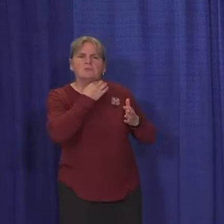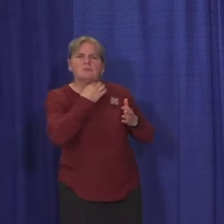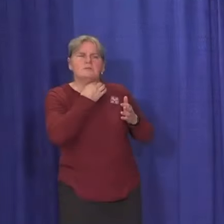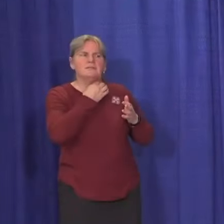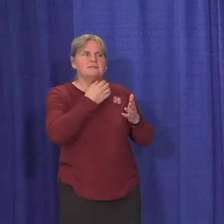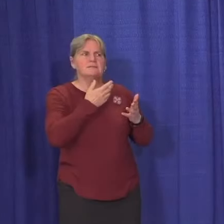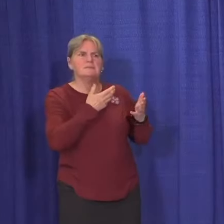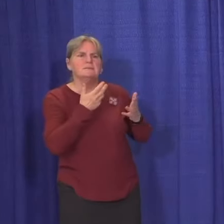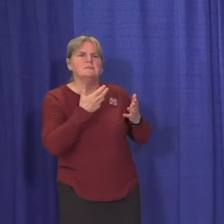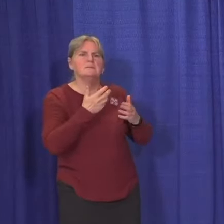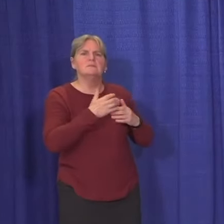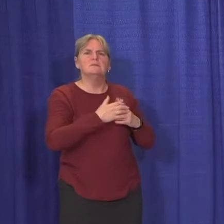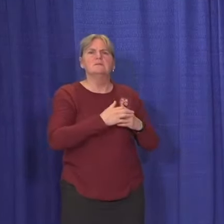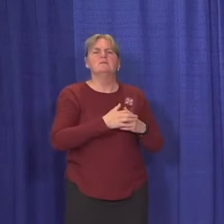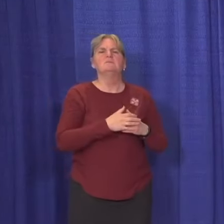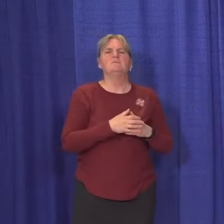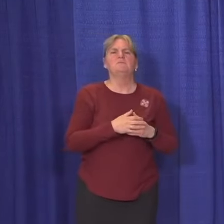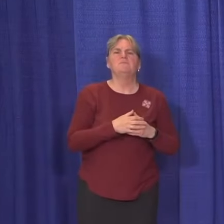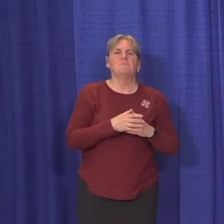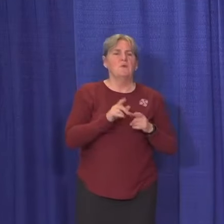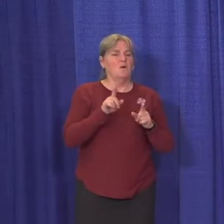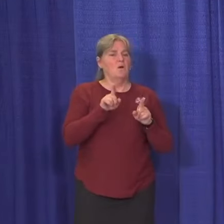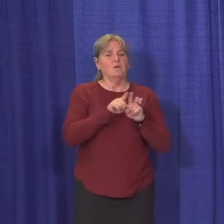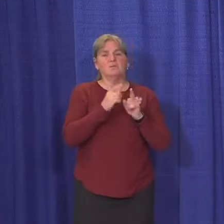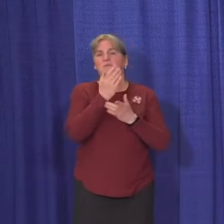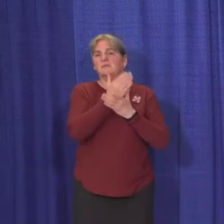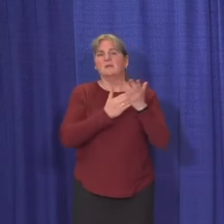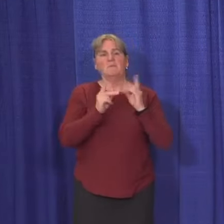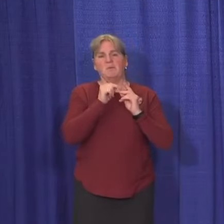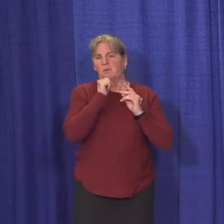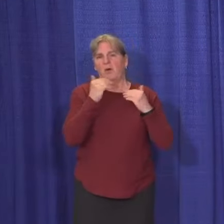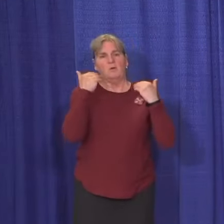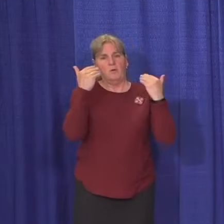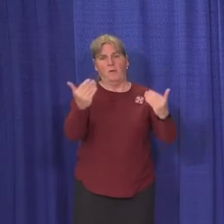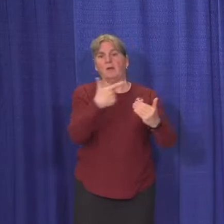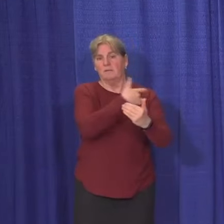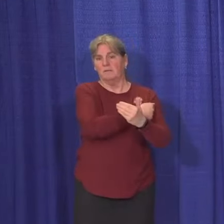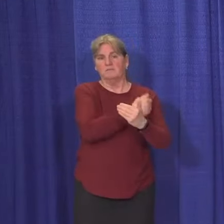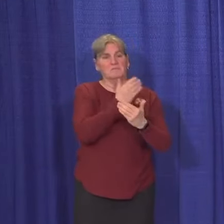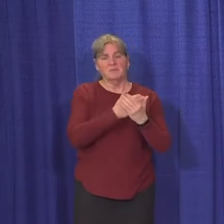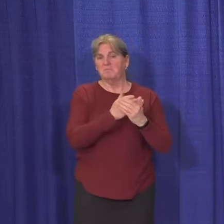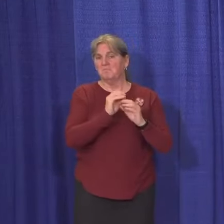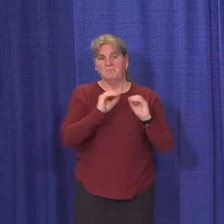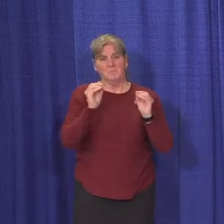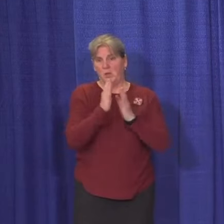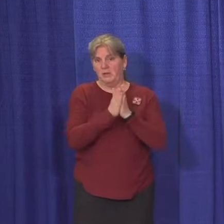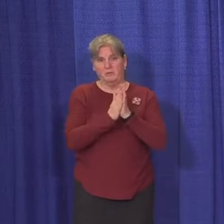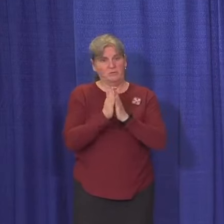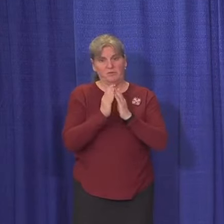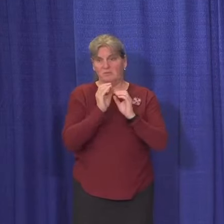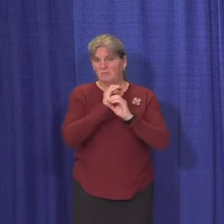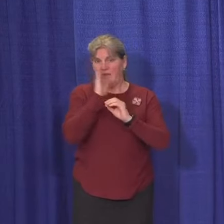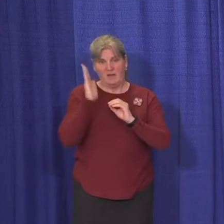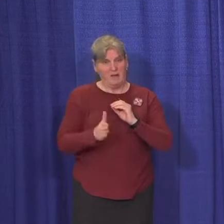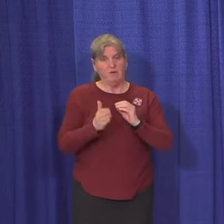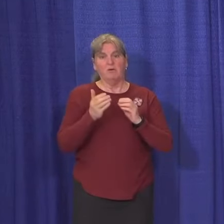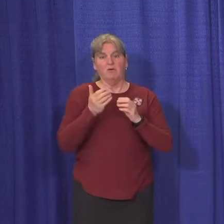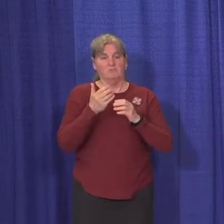there are ones that are never going to come forth. And so it's working with the ones who are in that kind